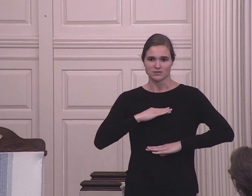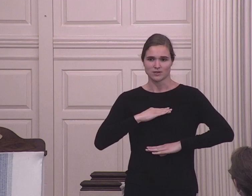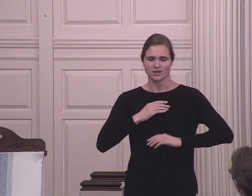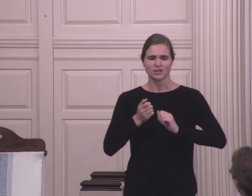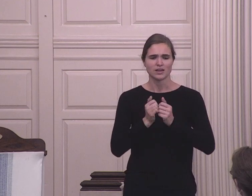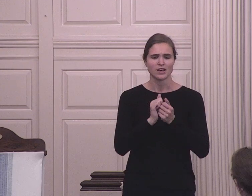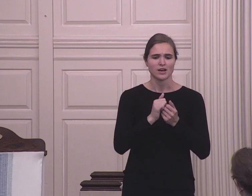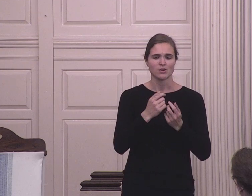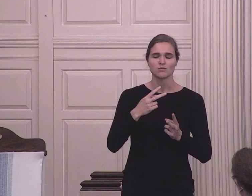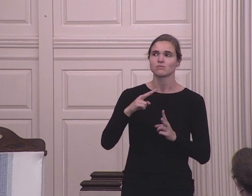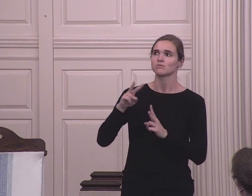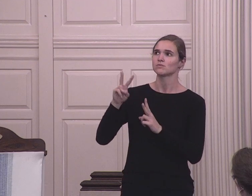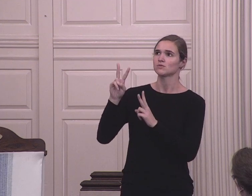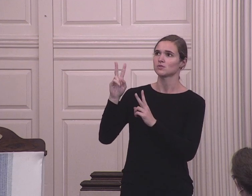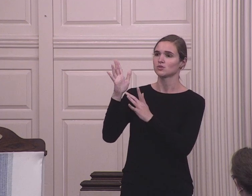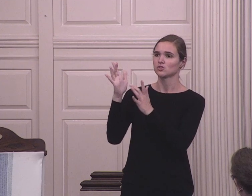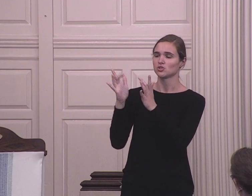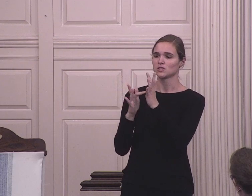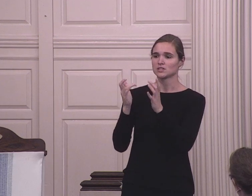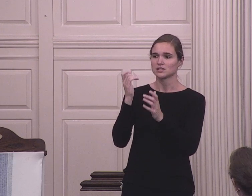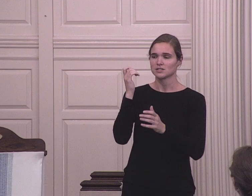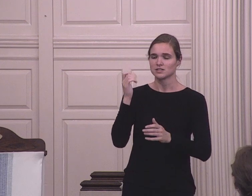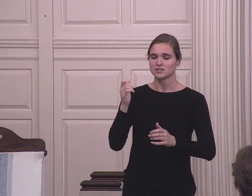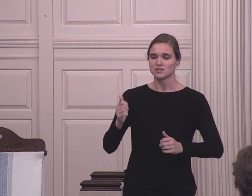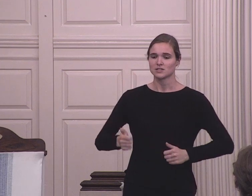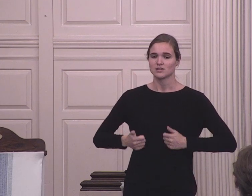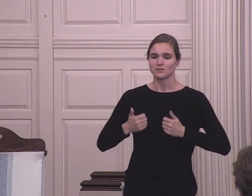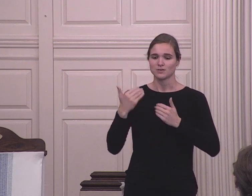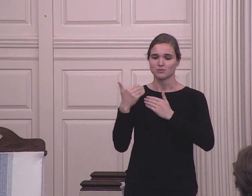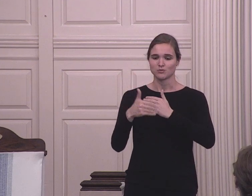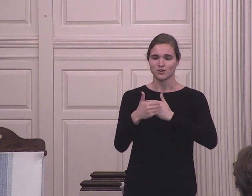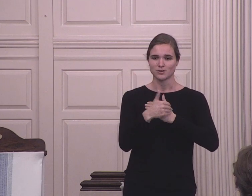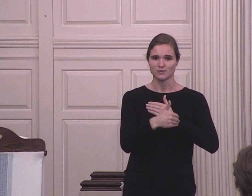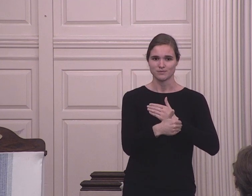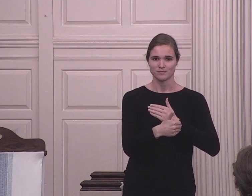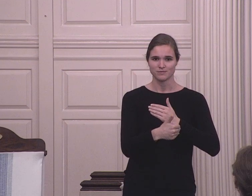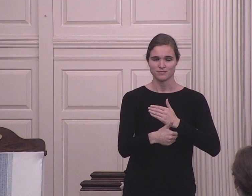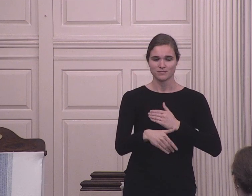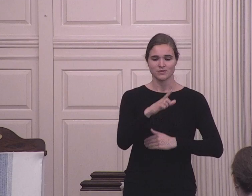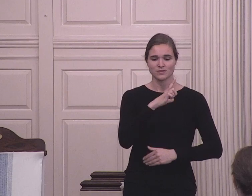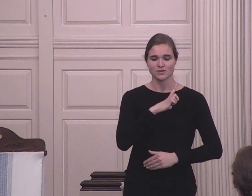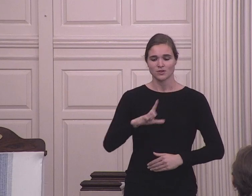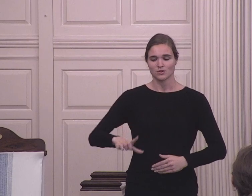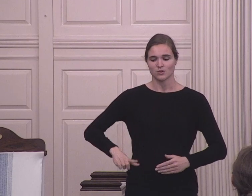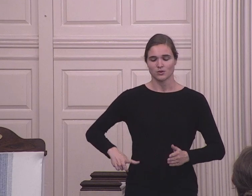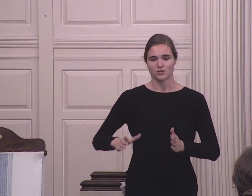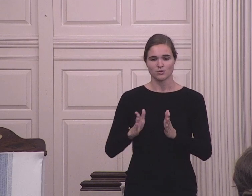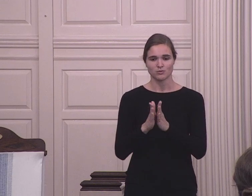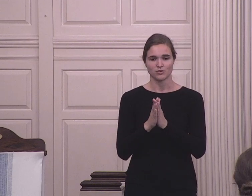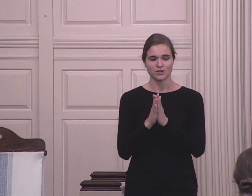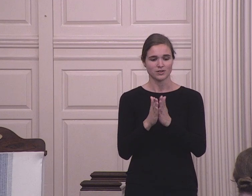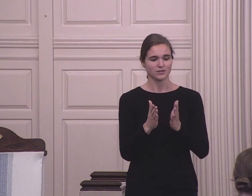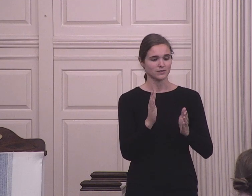turning to Jesus, the living bread. We pray to the Lord.